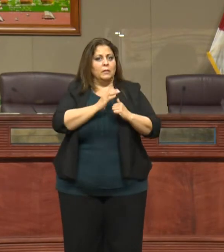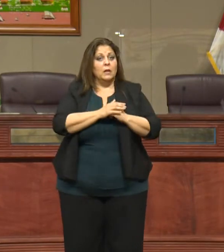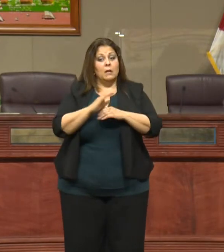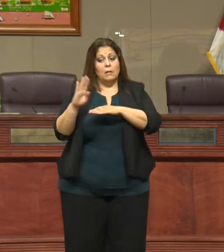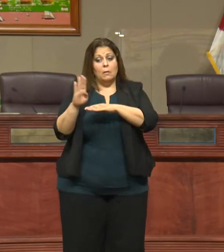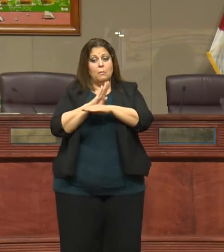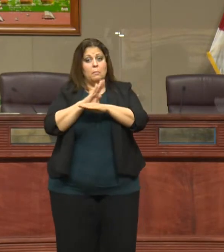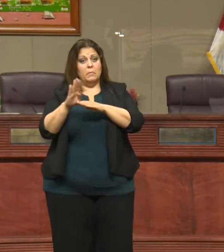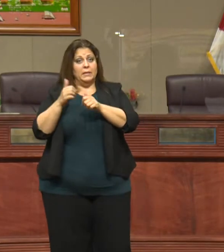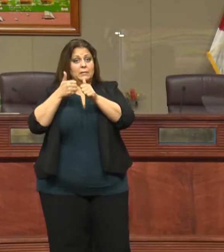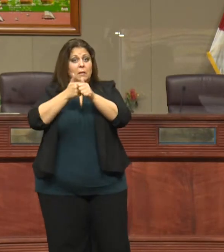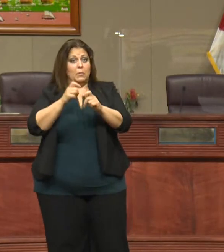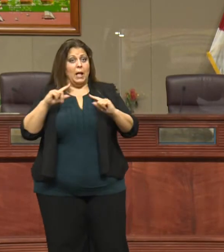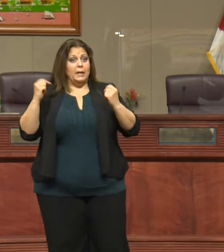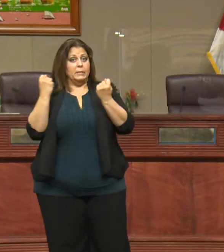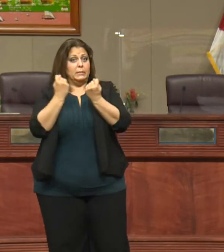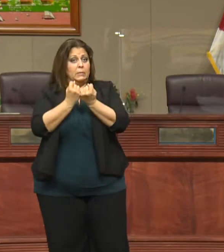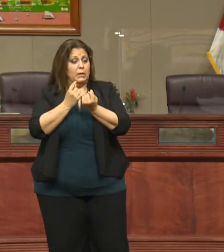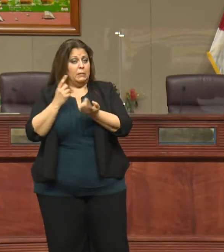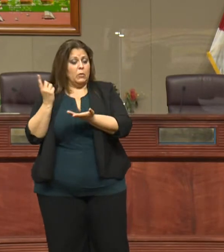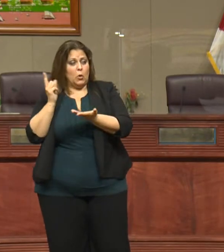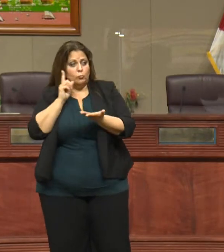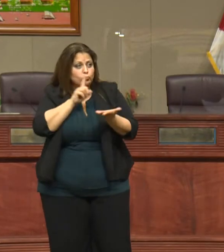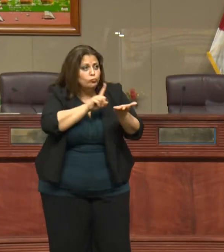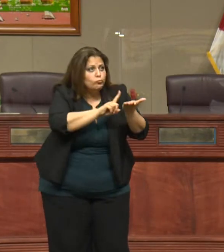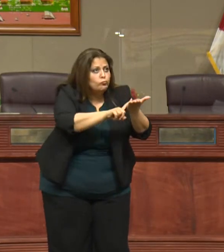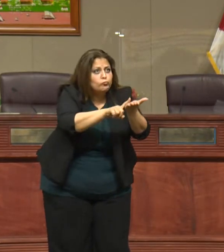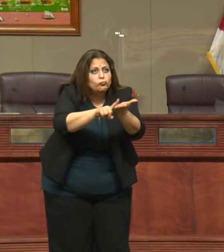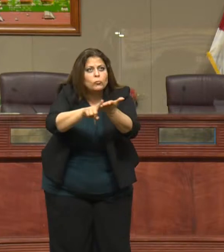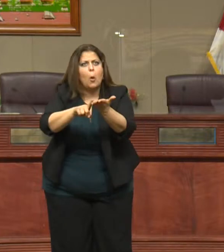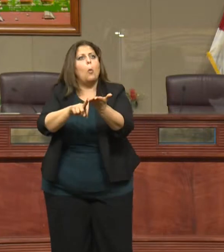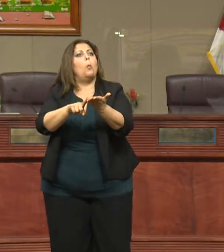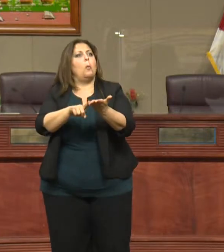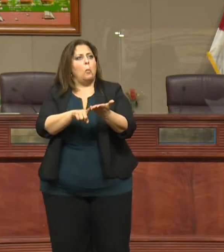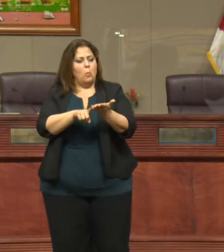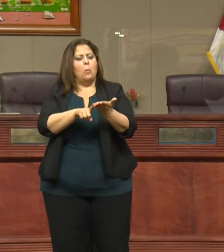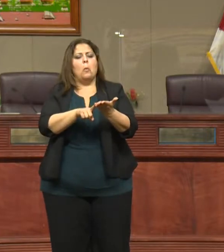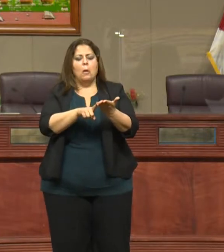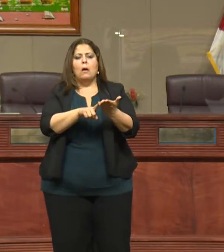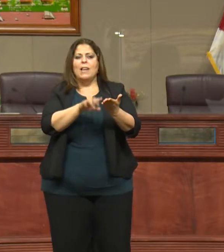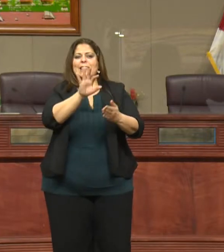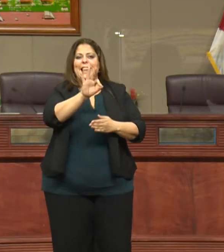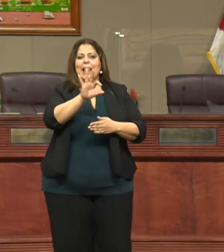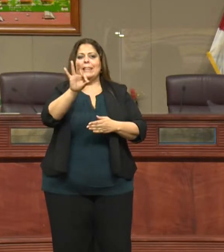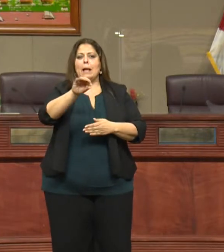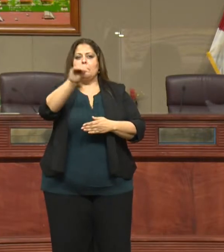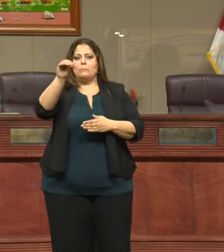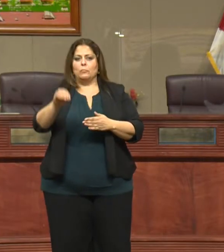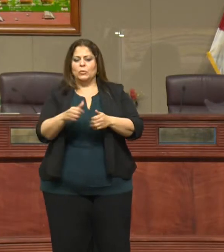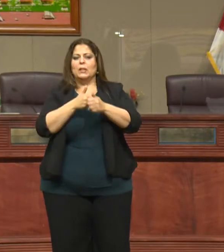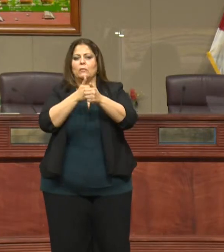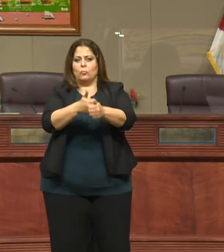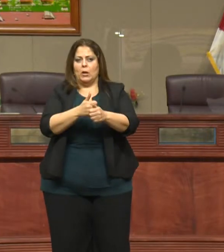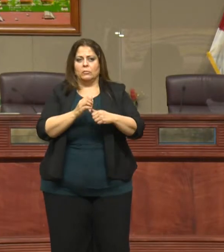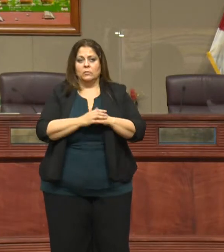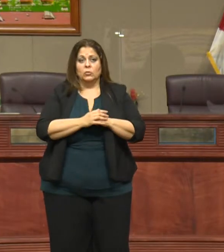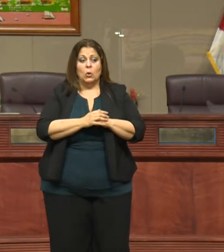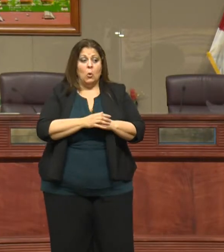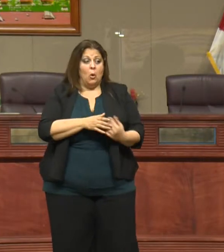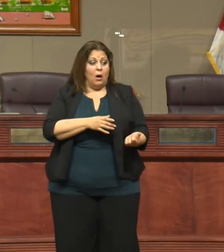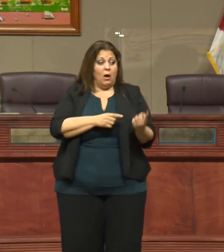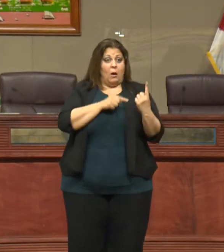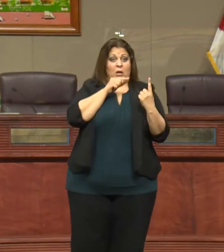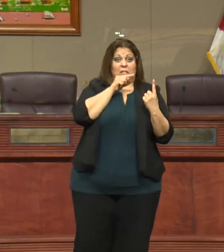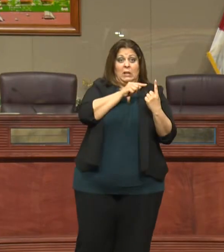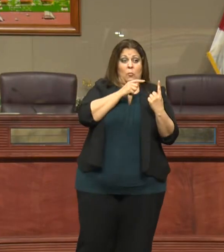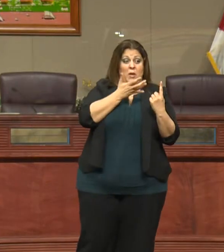the businesses, they find 99% compliance. So it's a rarity indeed that someone doesn't